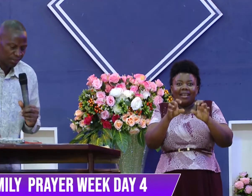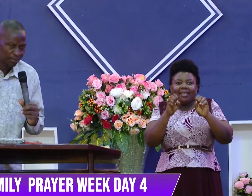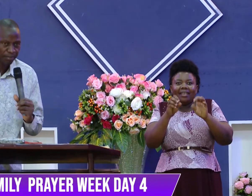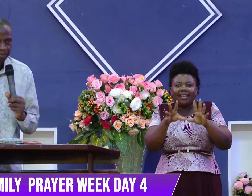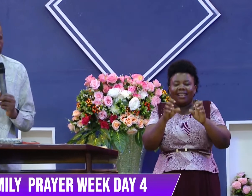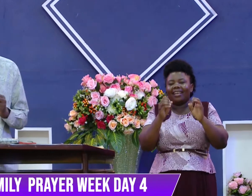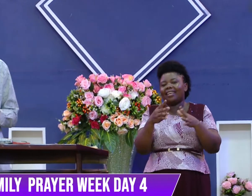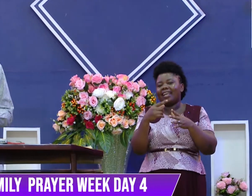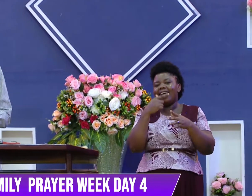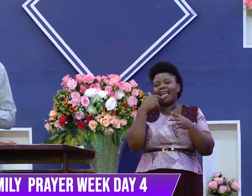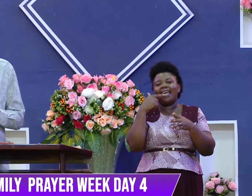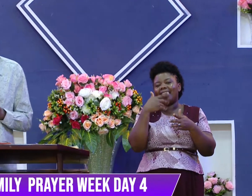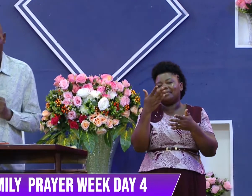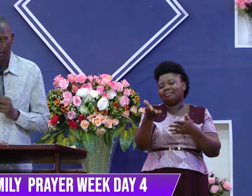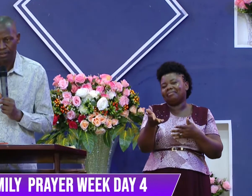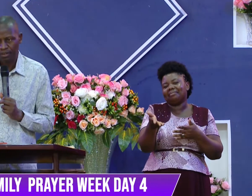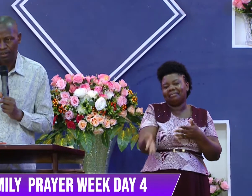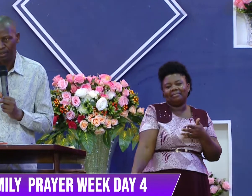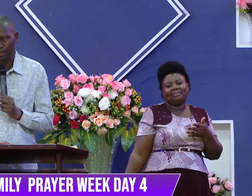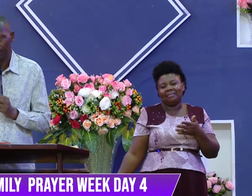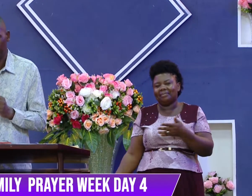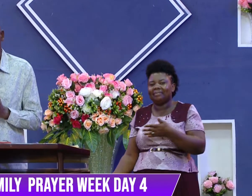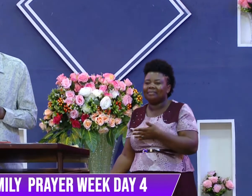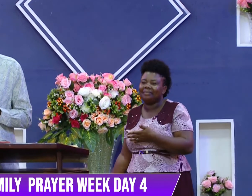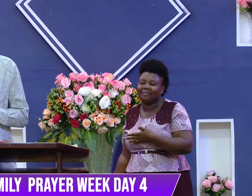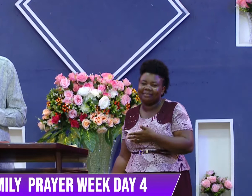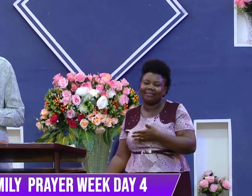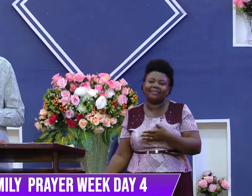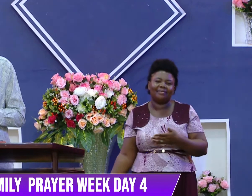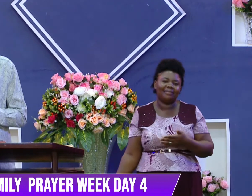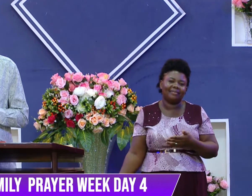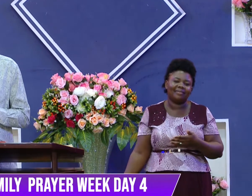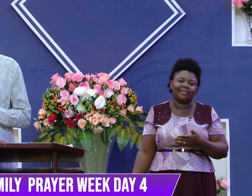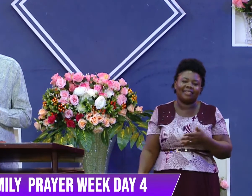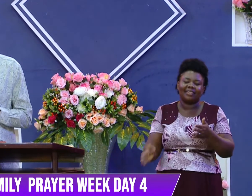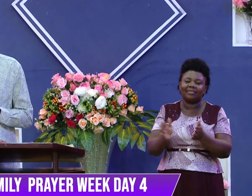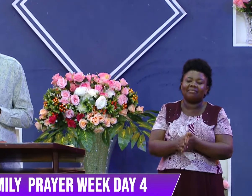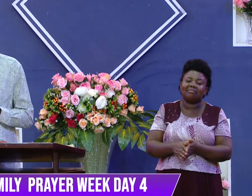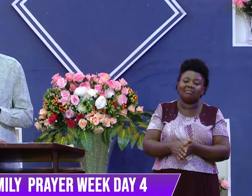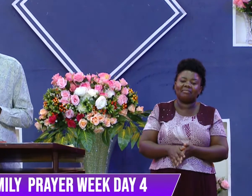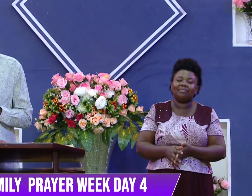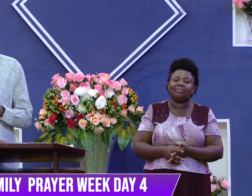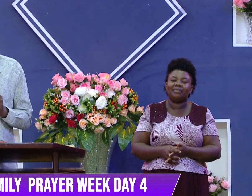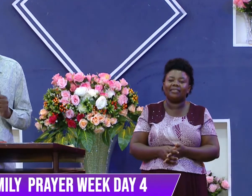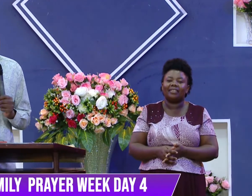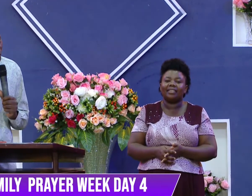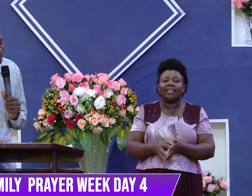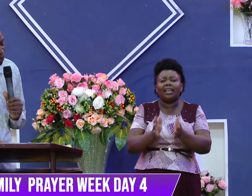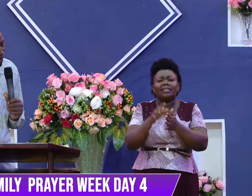You don't know how he will measure. To some, it may be even lighting red, showing it's already high or it's shooting.